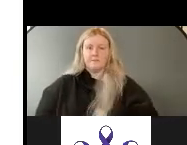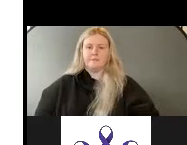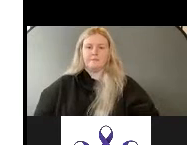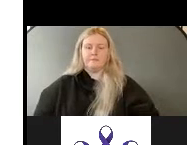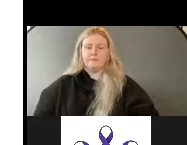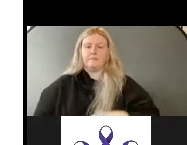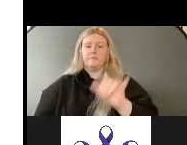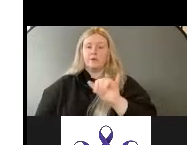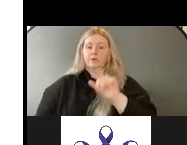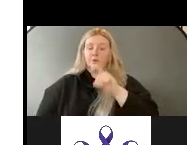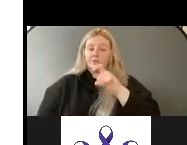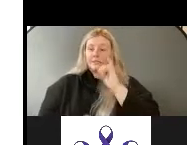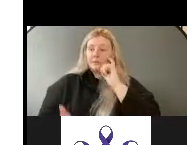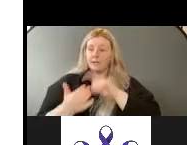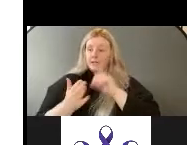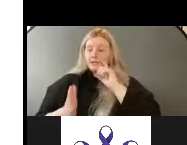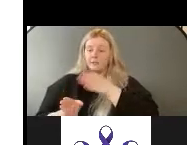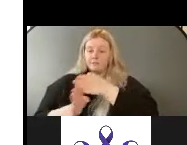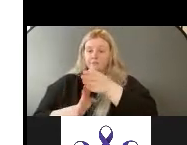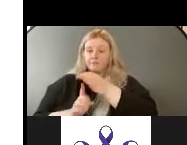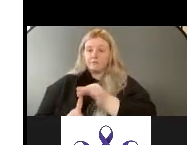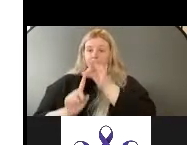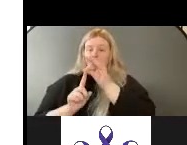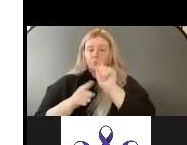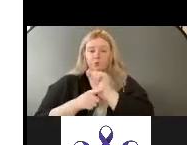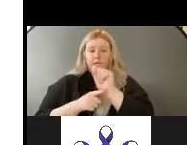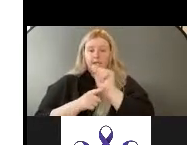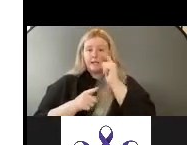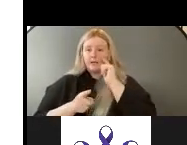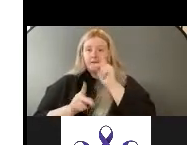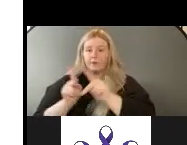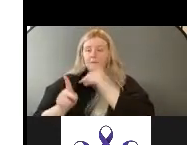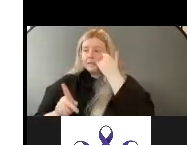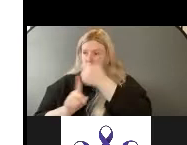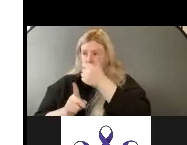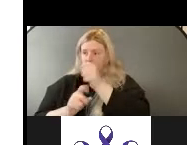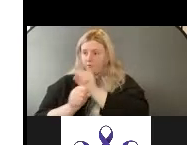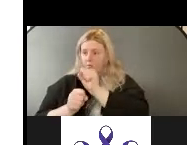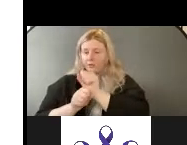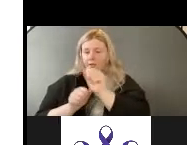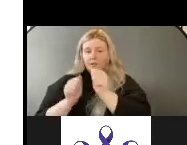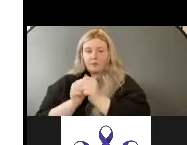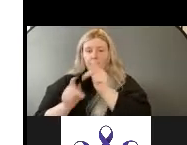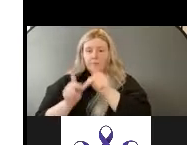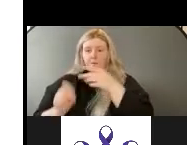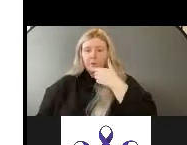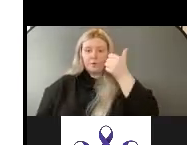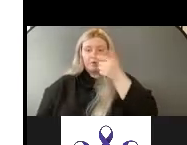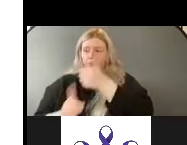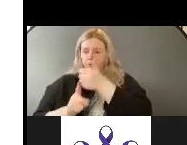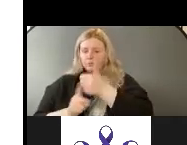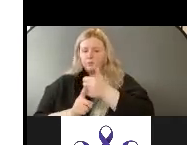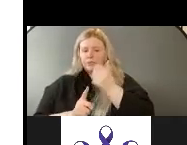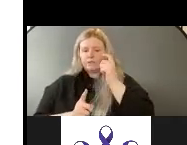need for specialization, training for professionals, so that if you're serving older adults, you have to be able to recognize the warning